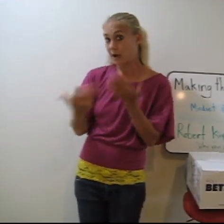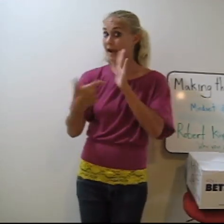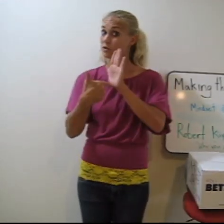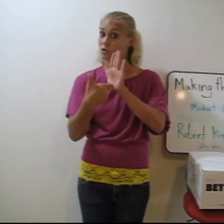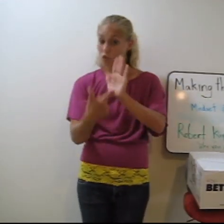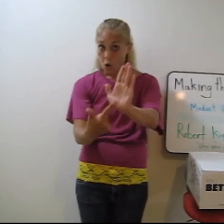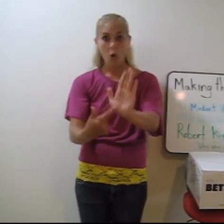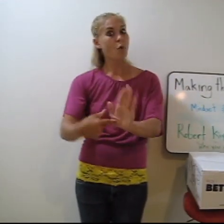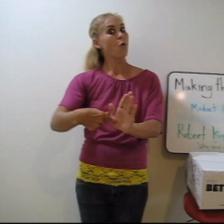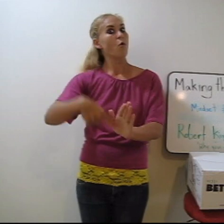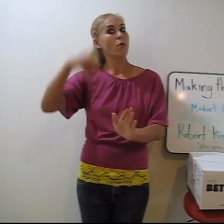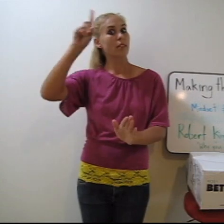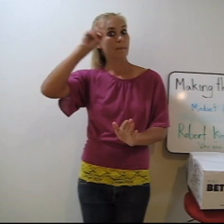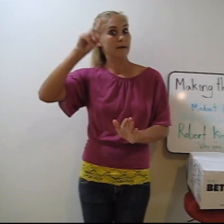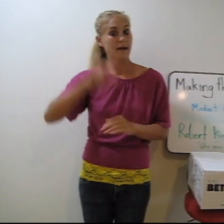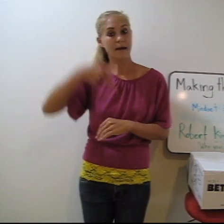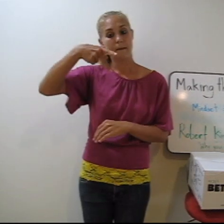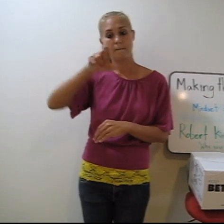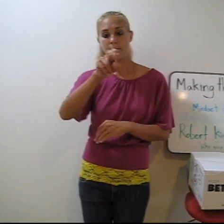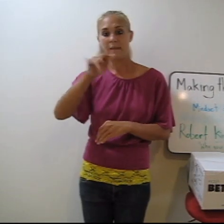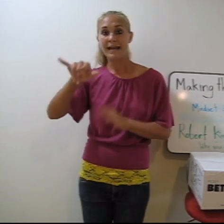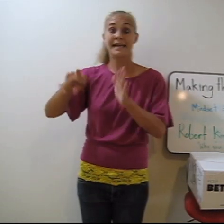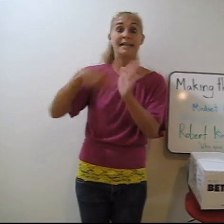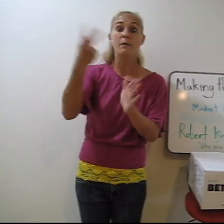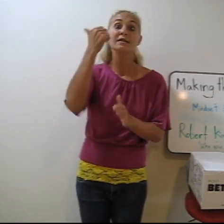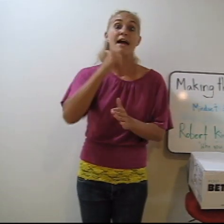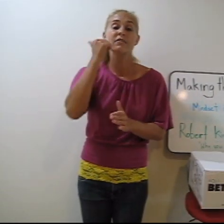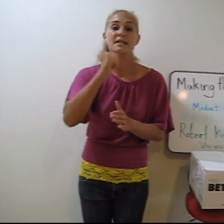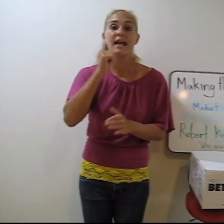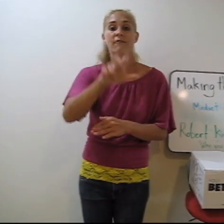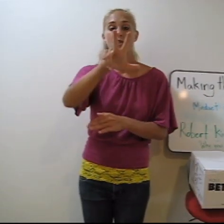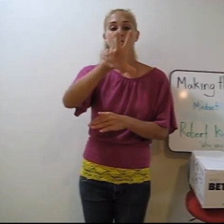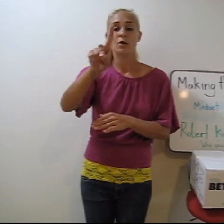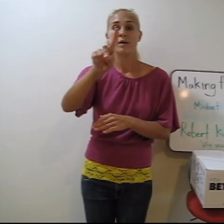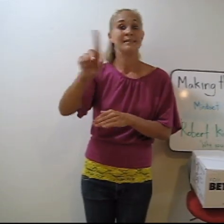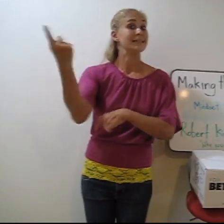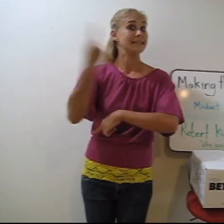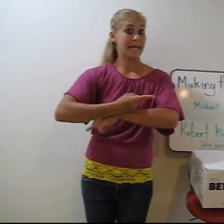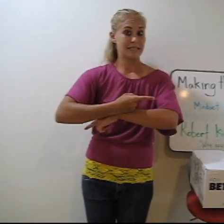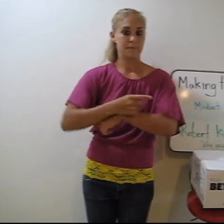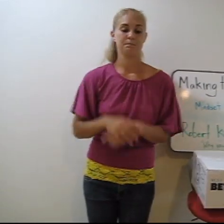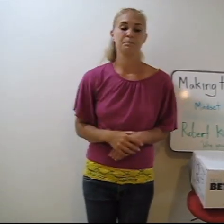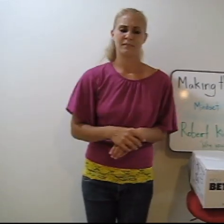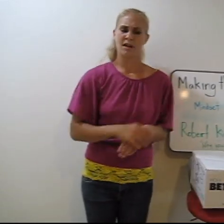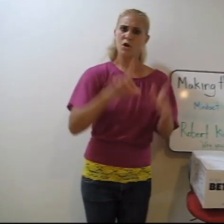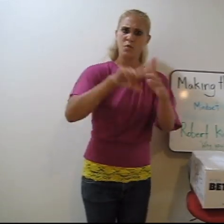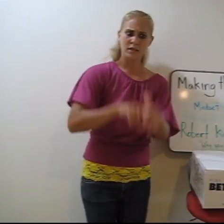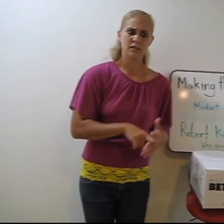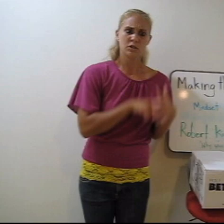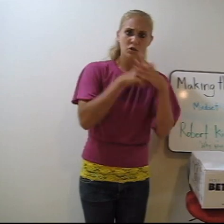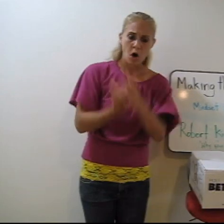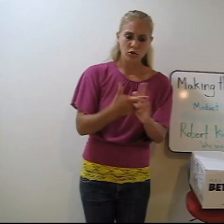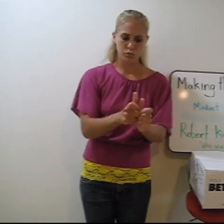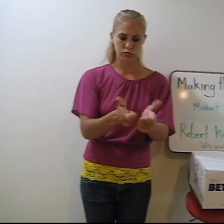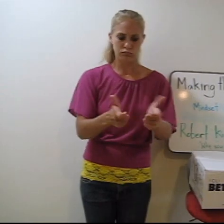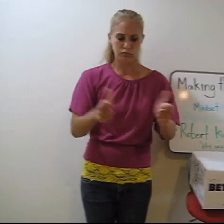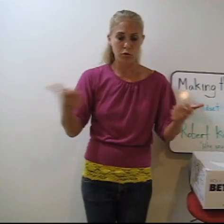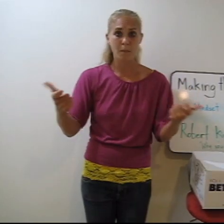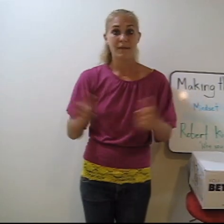penny, a penny that doubles every day for 31 days. When the penny starts compounding, the penny on day 2 is